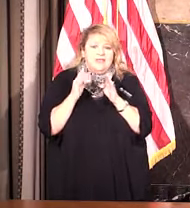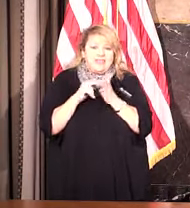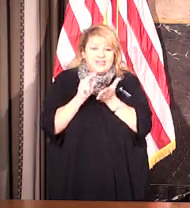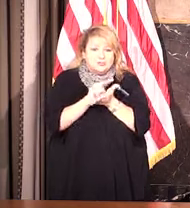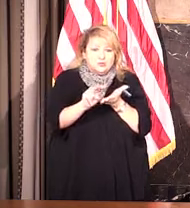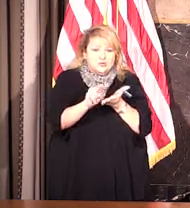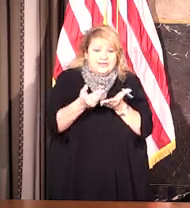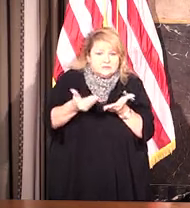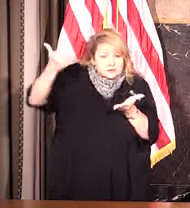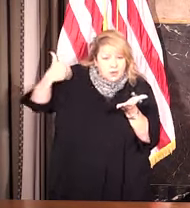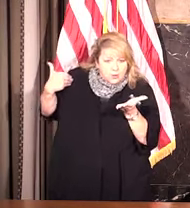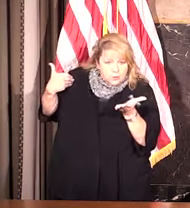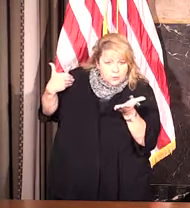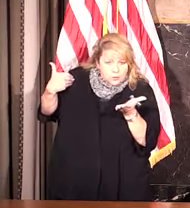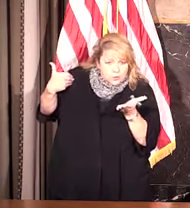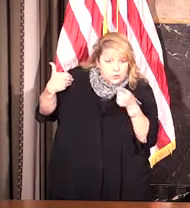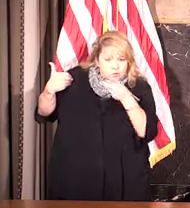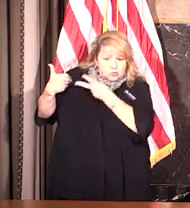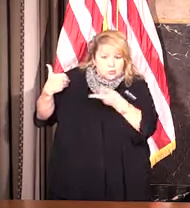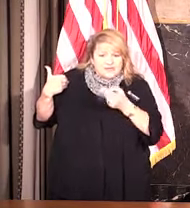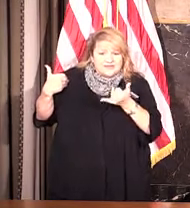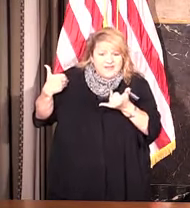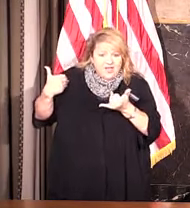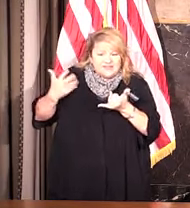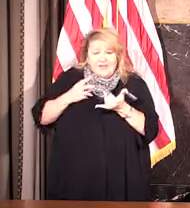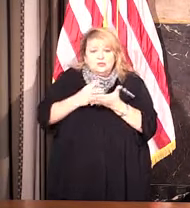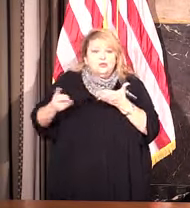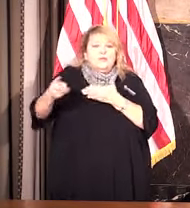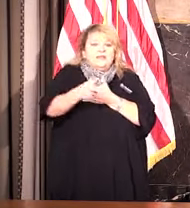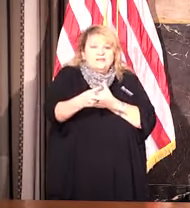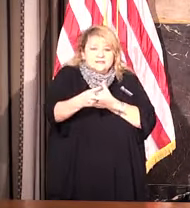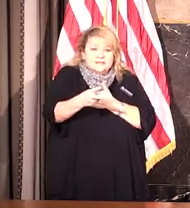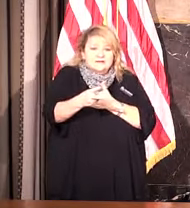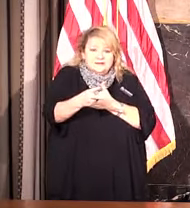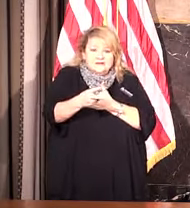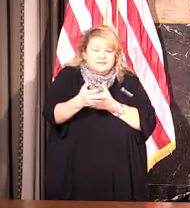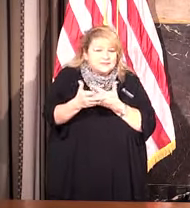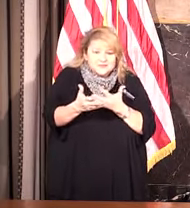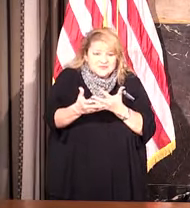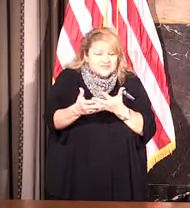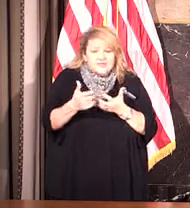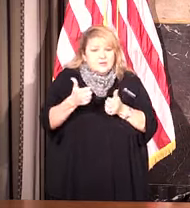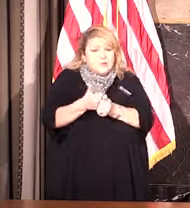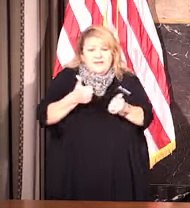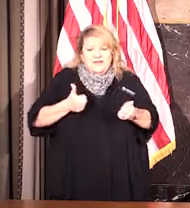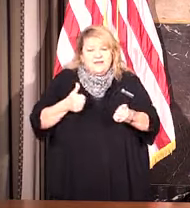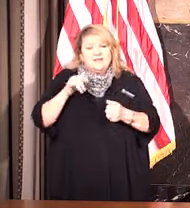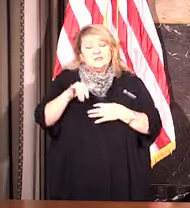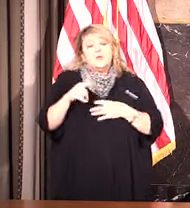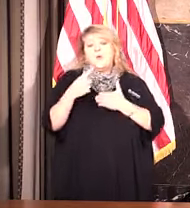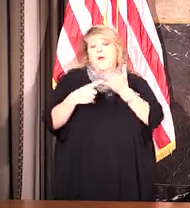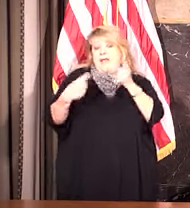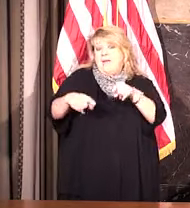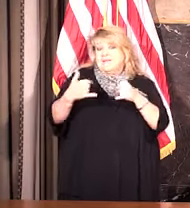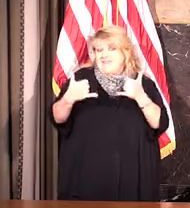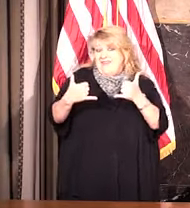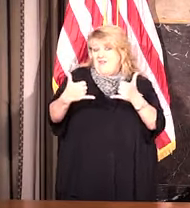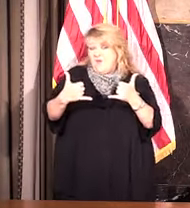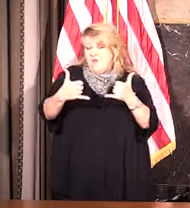It's also, for a little more context, there's no doubt in my mind that what's happening now is a result of what happened a few weeks